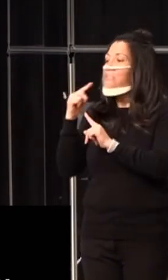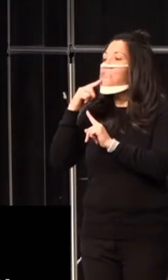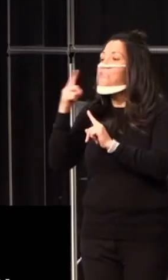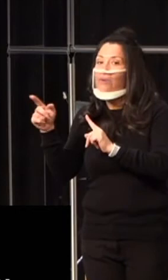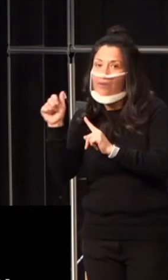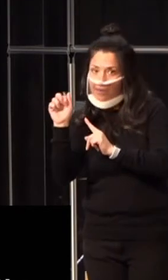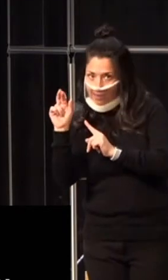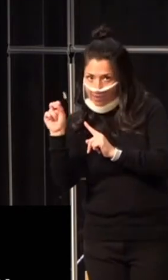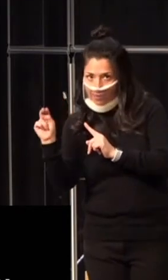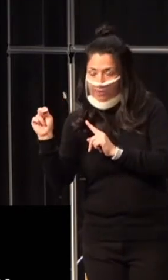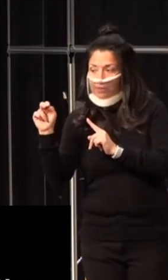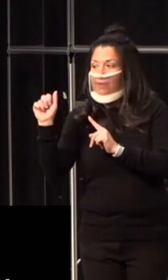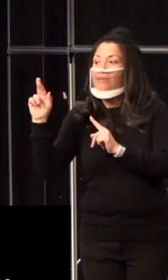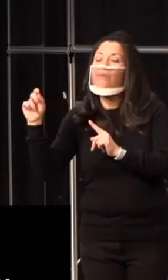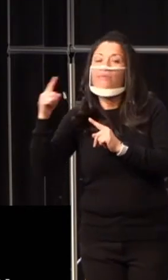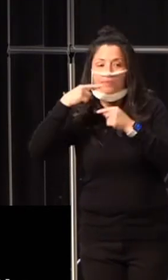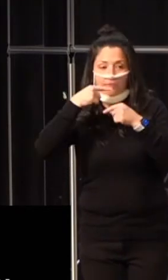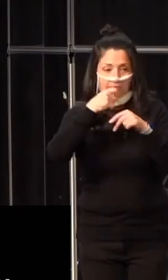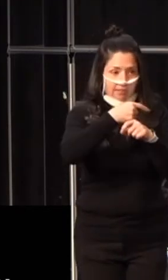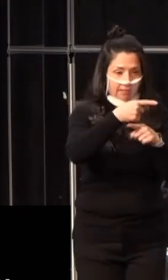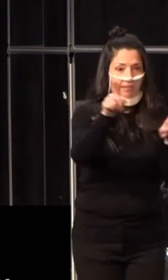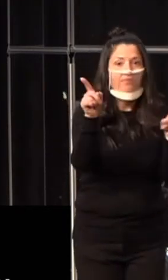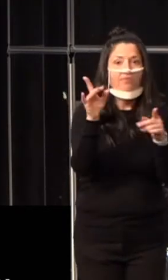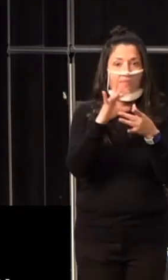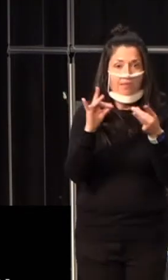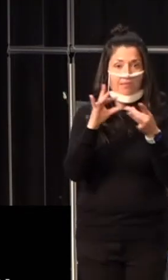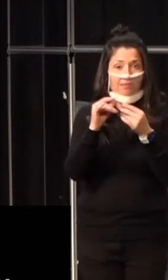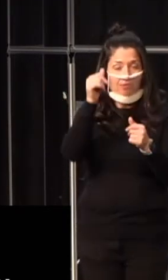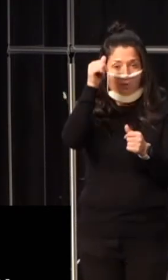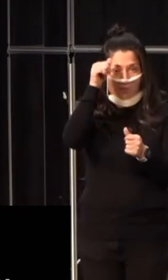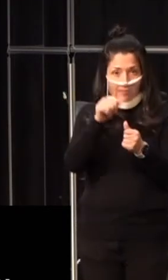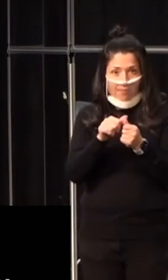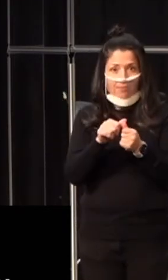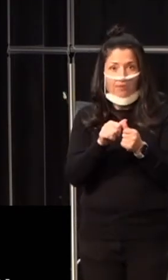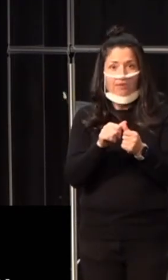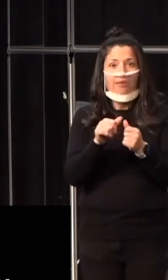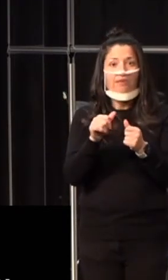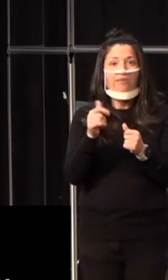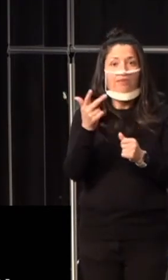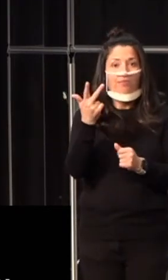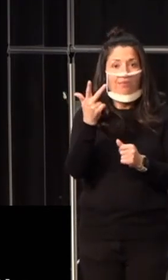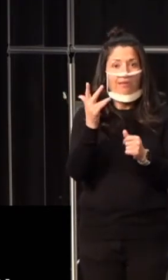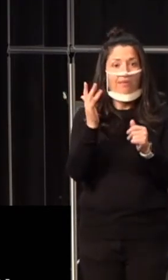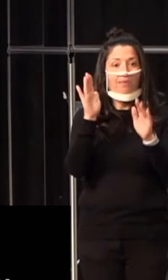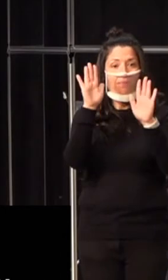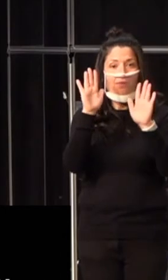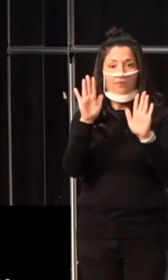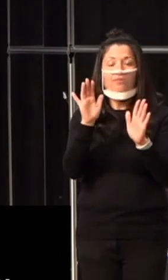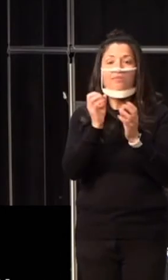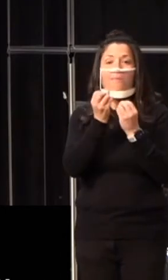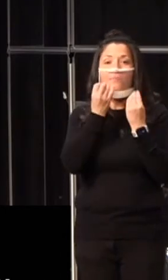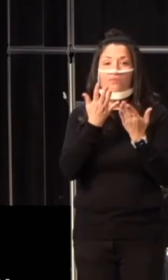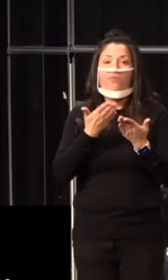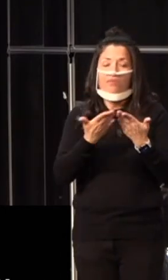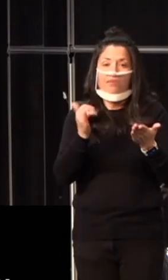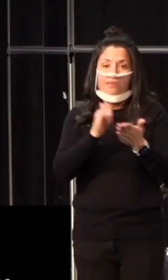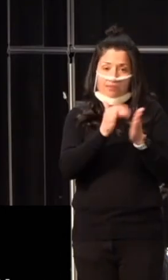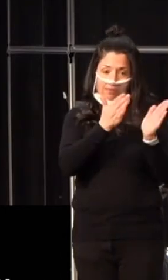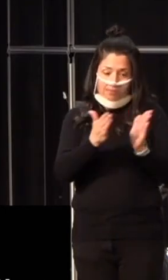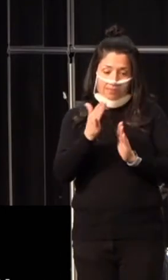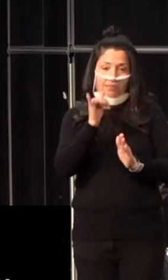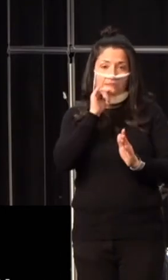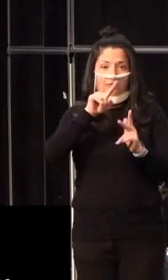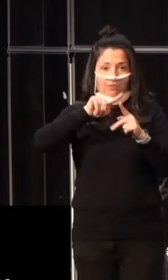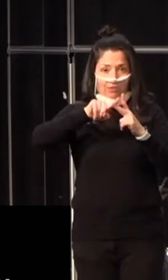message. Moses performs the signs. Remember the three miracles? And it's a beautiful thing. The plan is starting to take